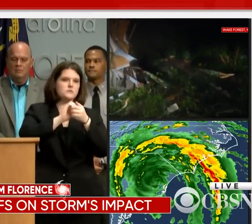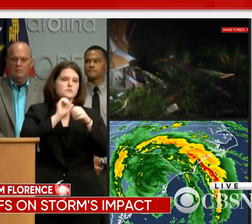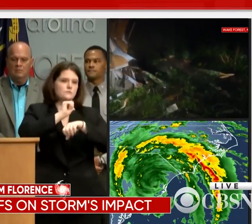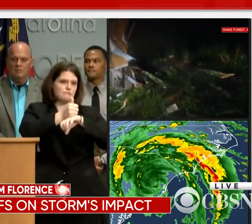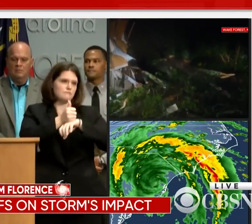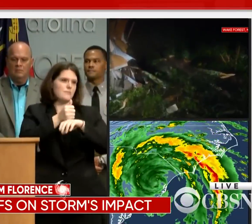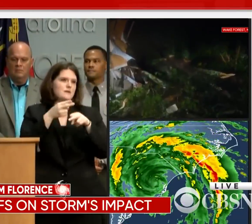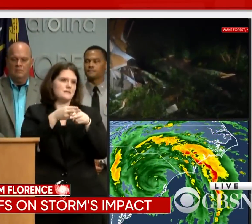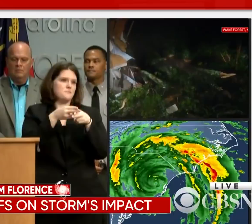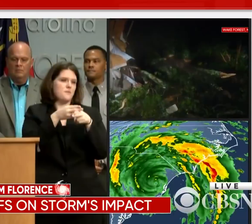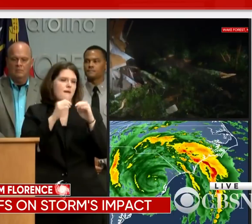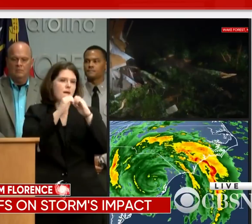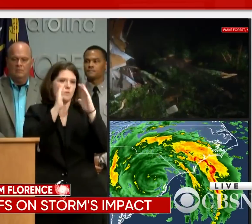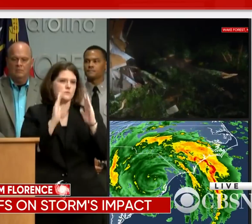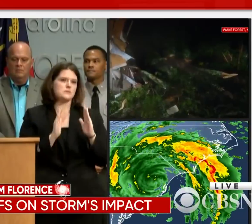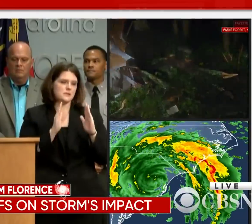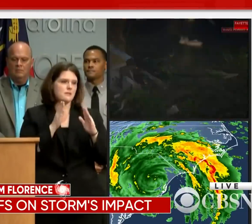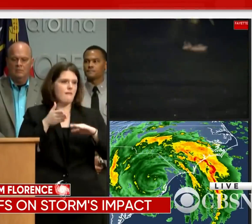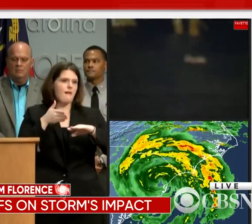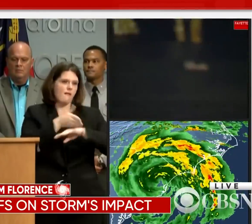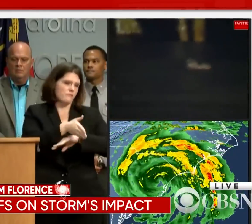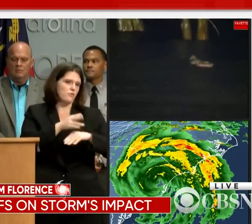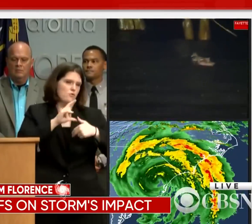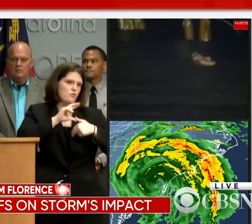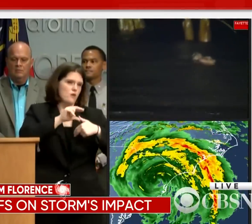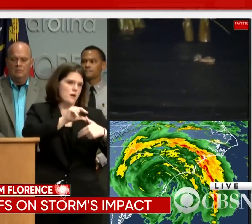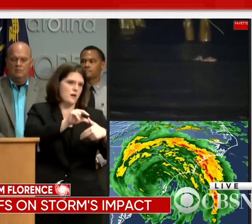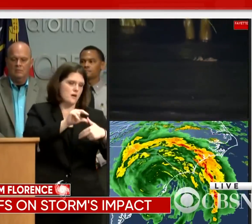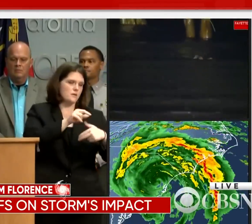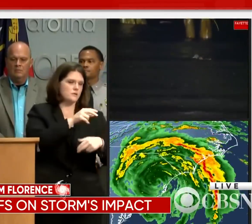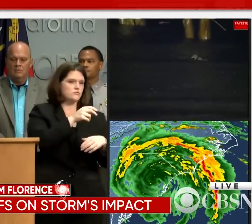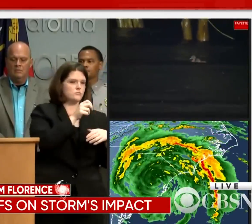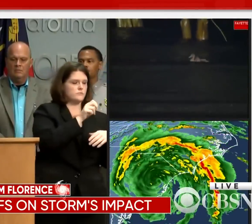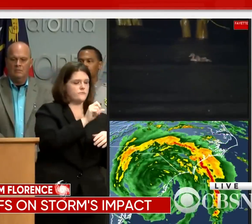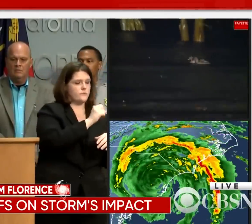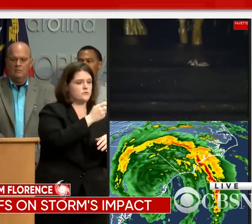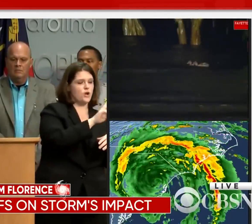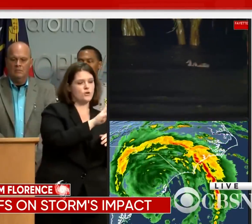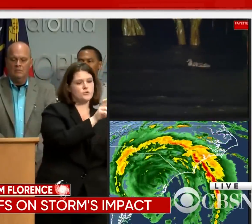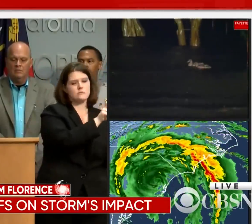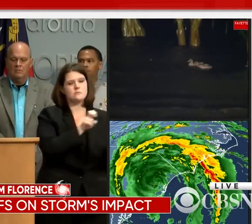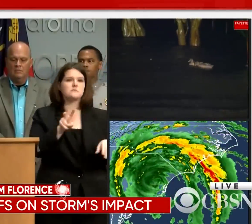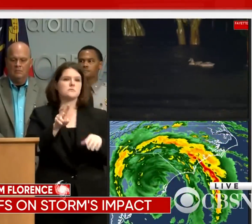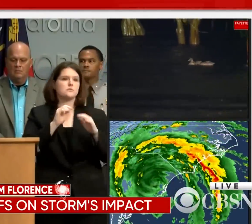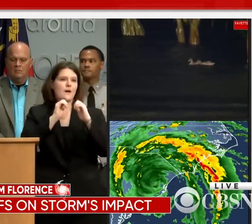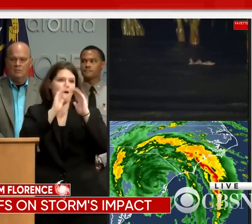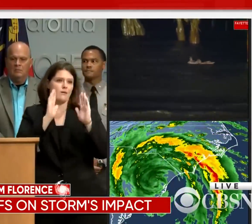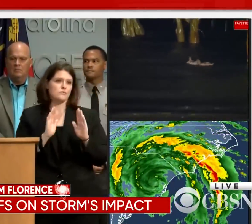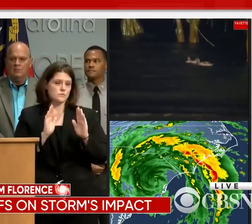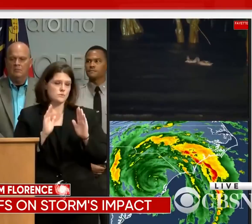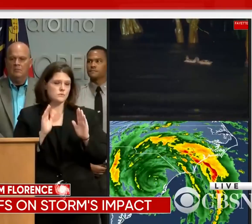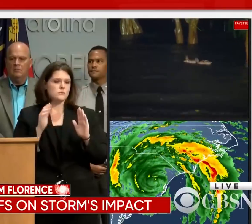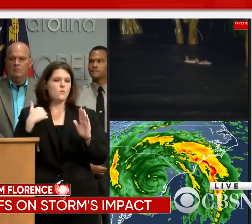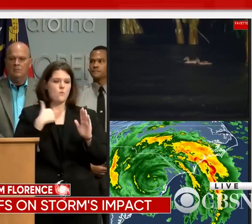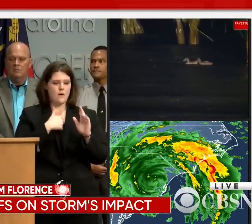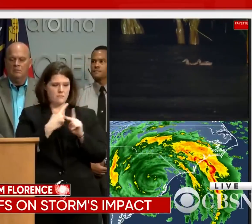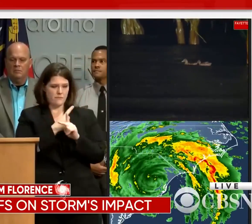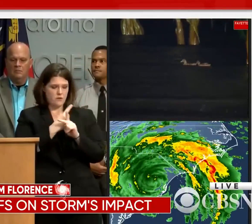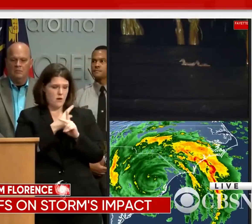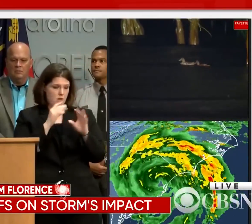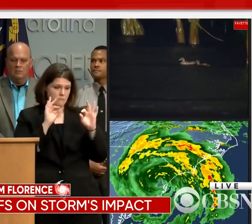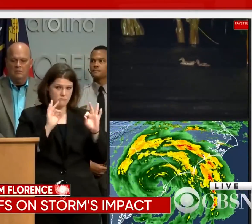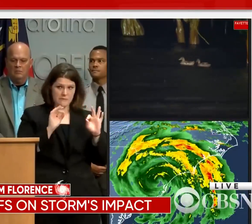housing strategies for this event as they transition from shelters to housing once we have that